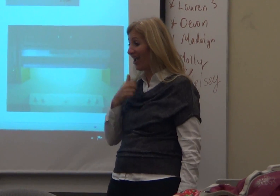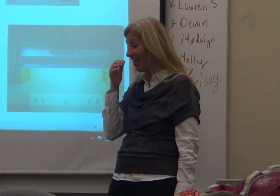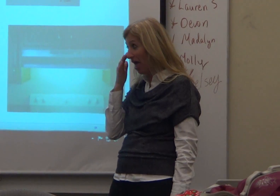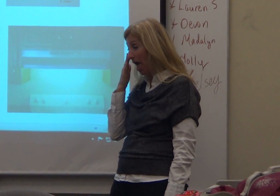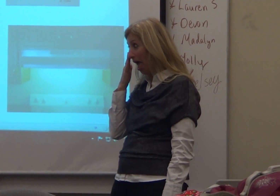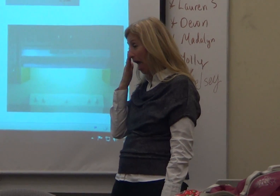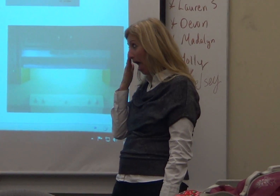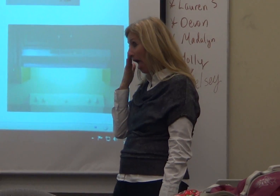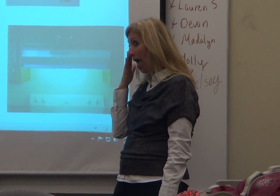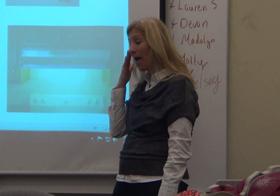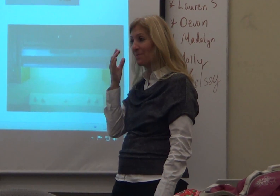I'm really sorry.